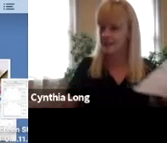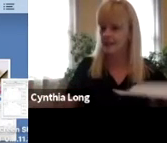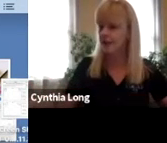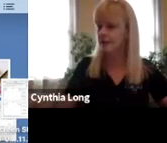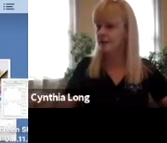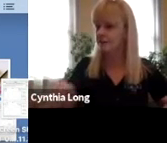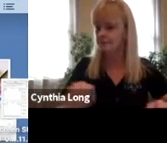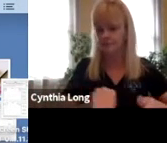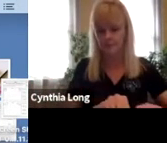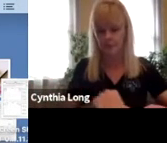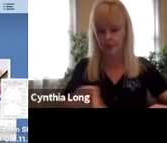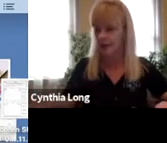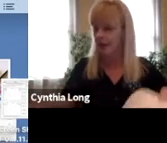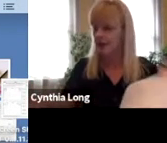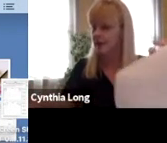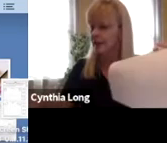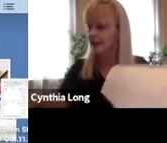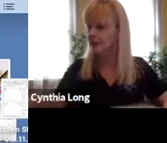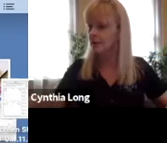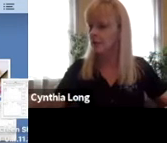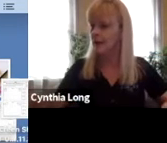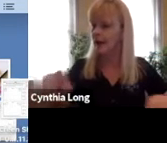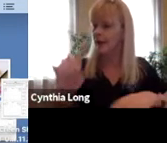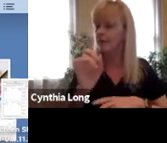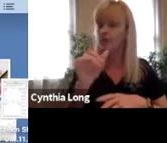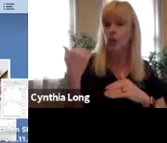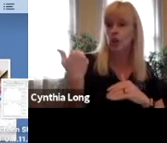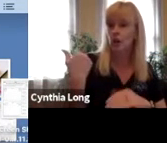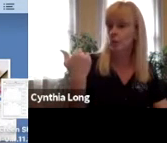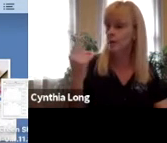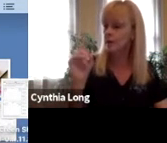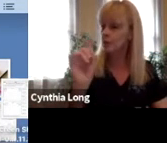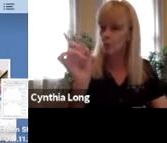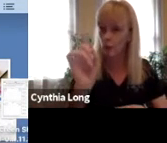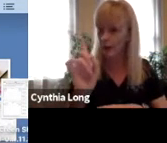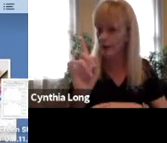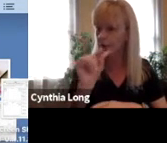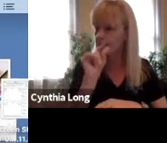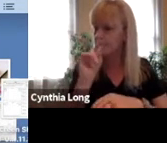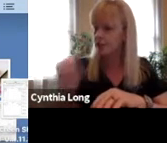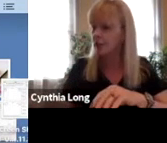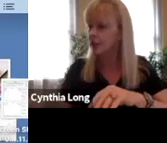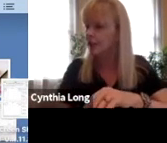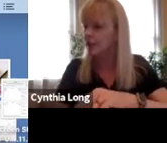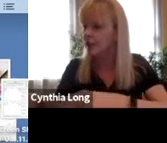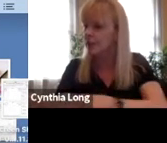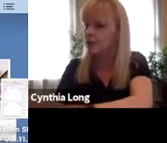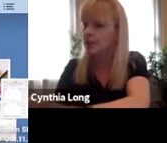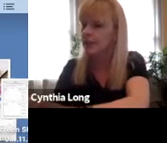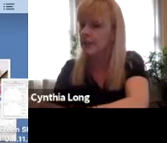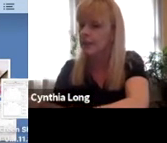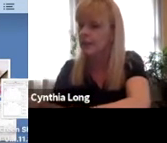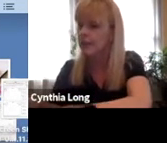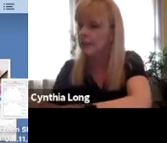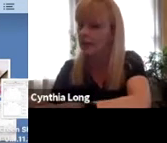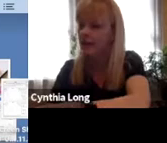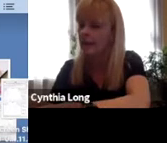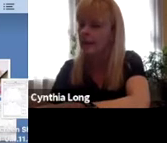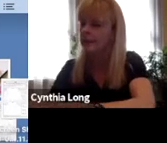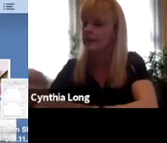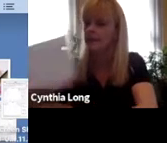So that's in there. And then we have, for the younger ones, where is the